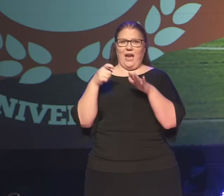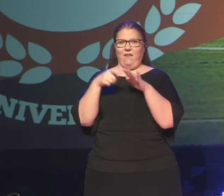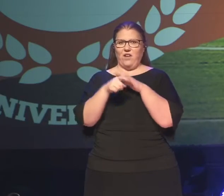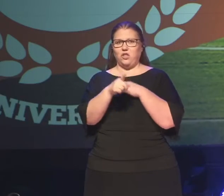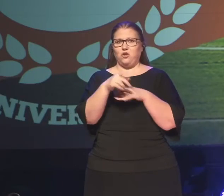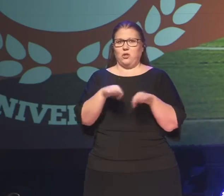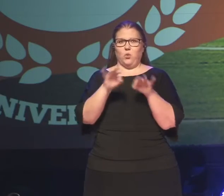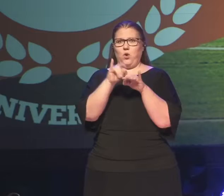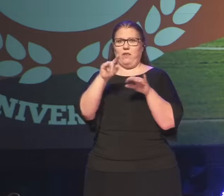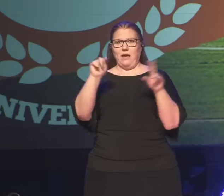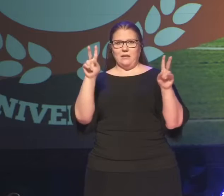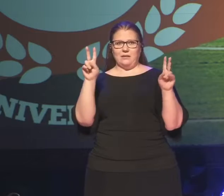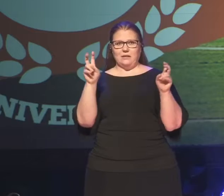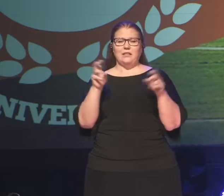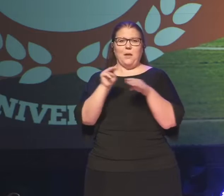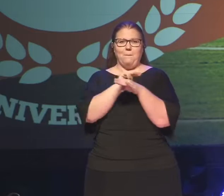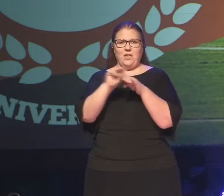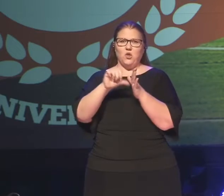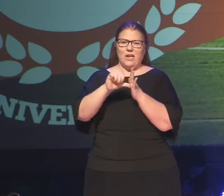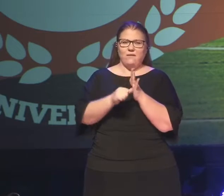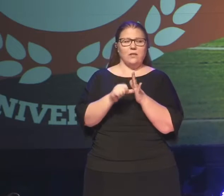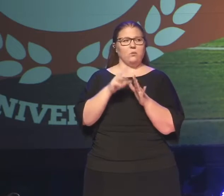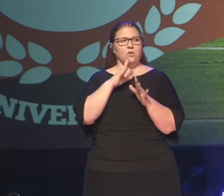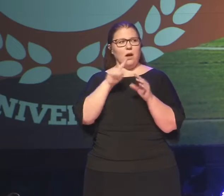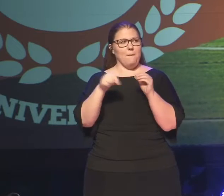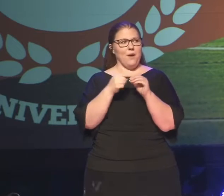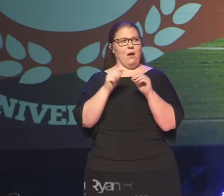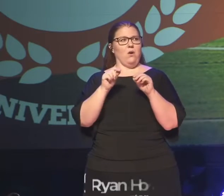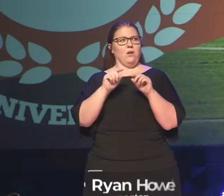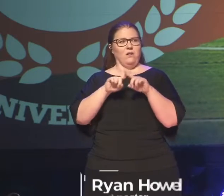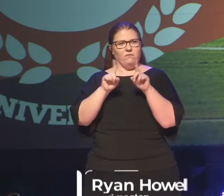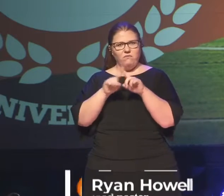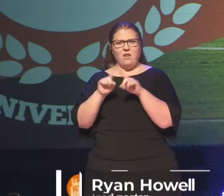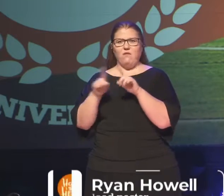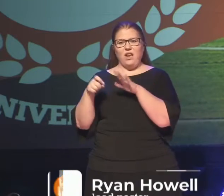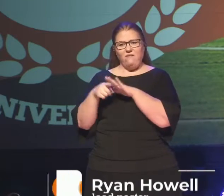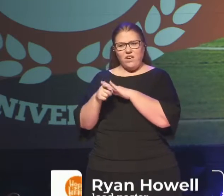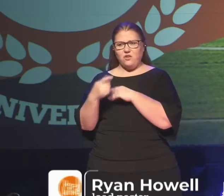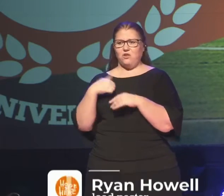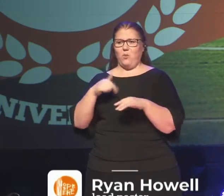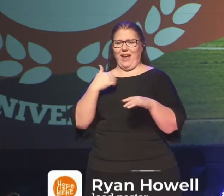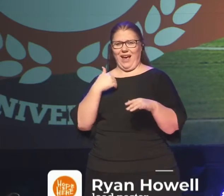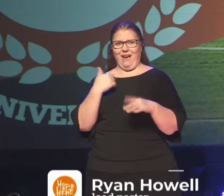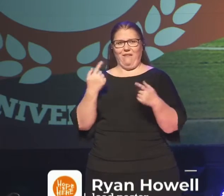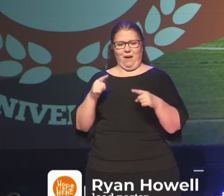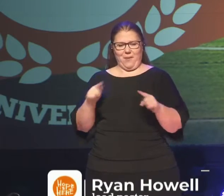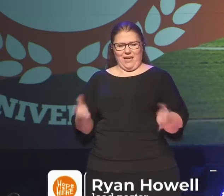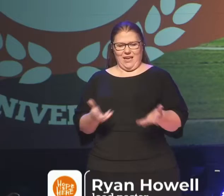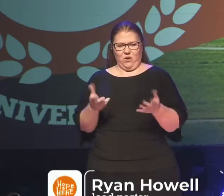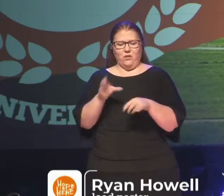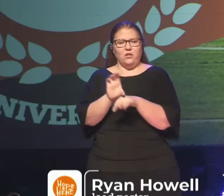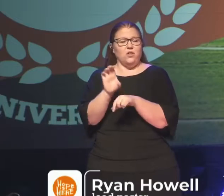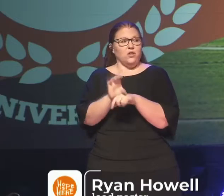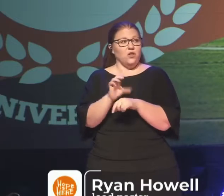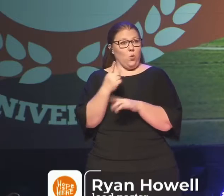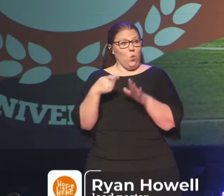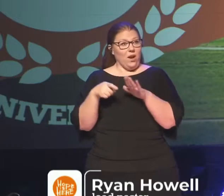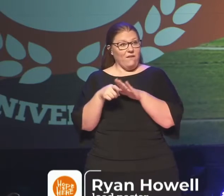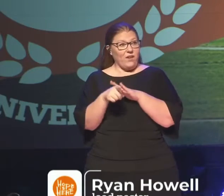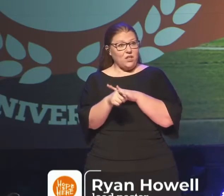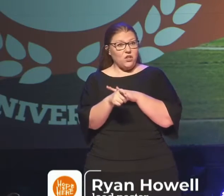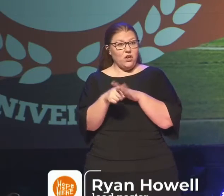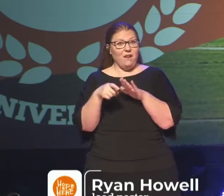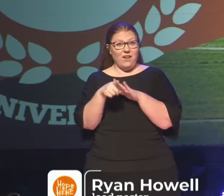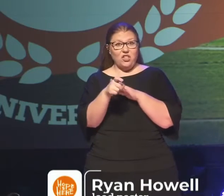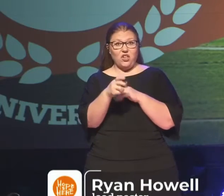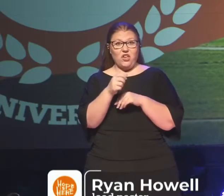this year. It's our ministry emphasis. And we're talking about all these amazing adventures that we have going on here at our church. And one of those adventures is adventure